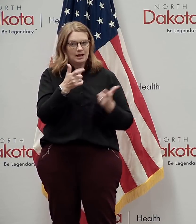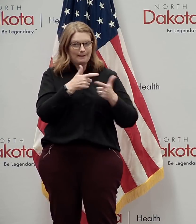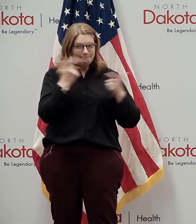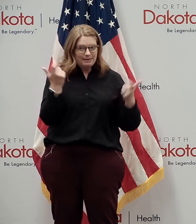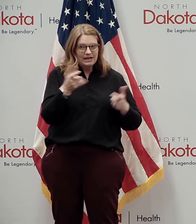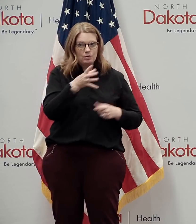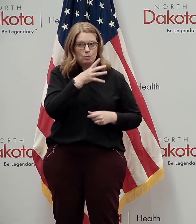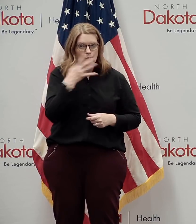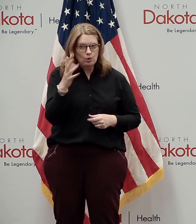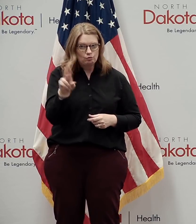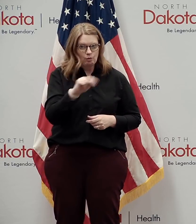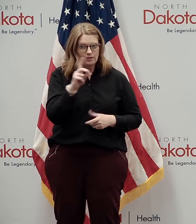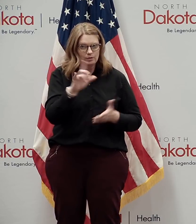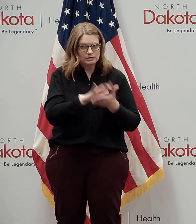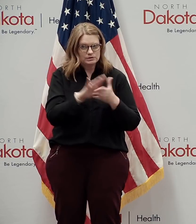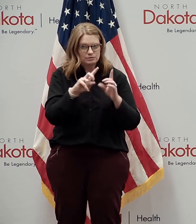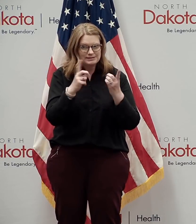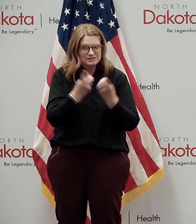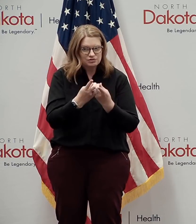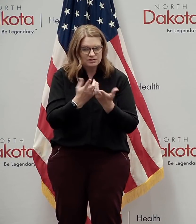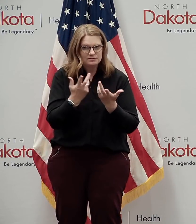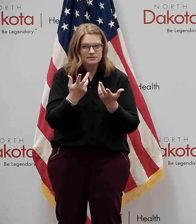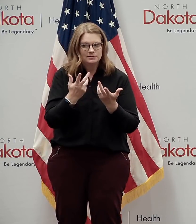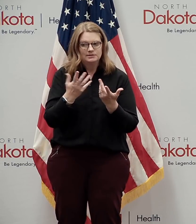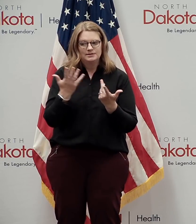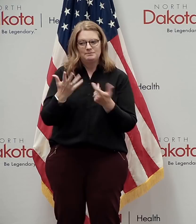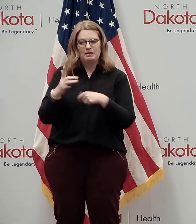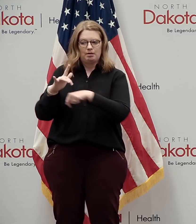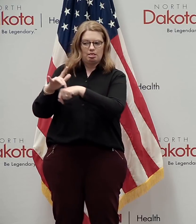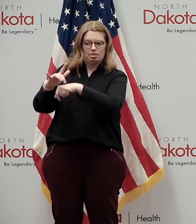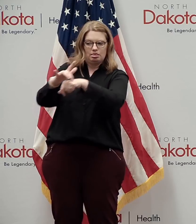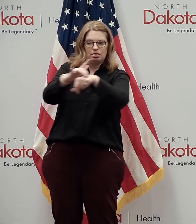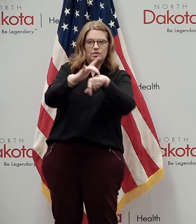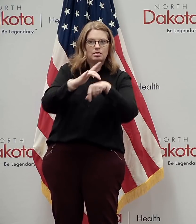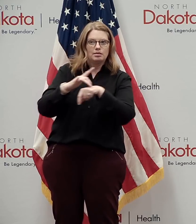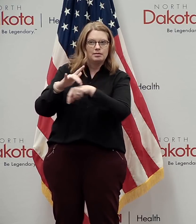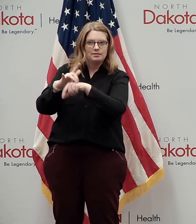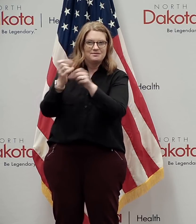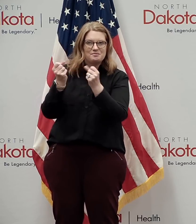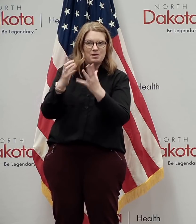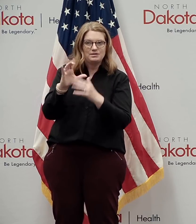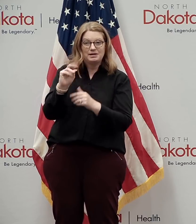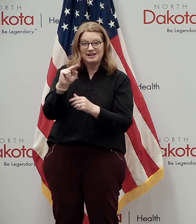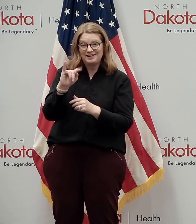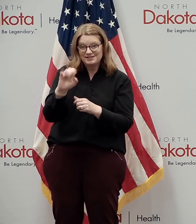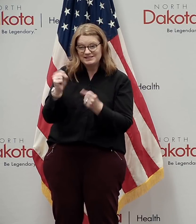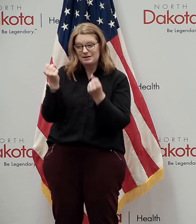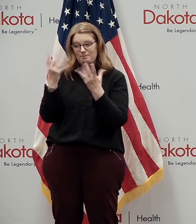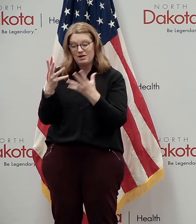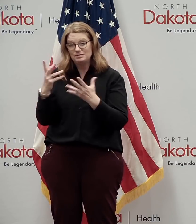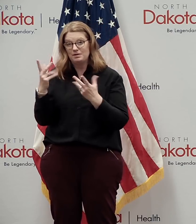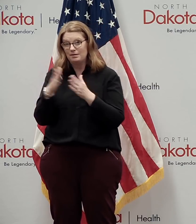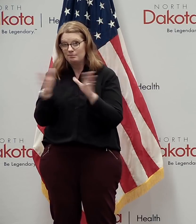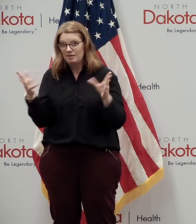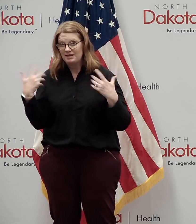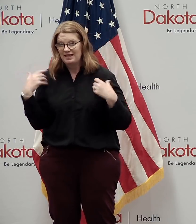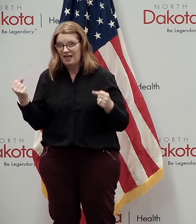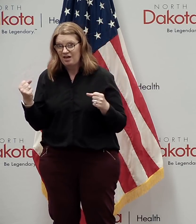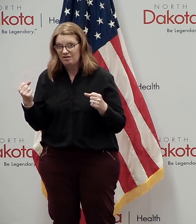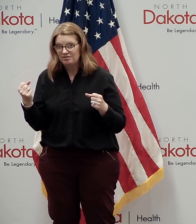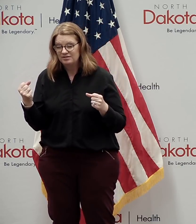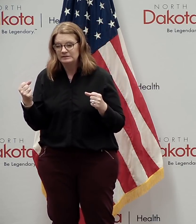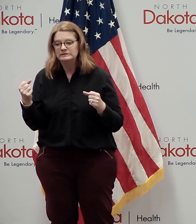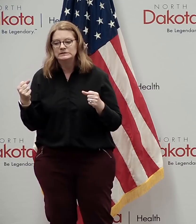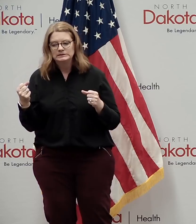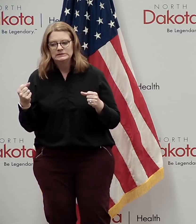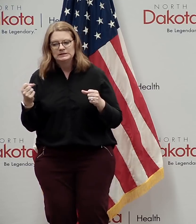large rural North Dakota school district may be touching multiple counties and multiple public health units. We looked at that intensely last week before